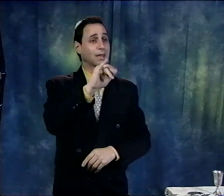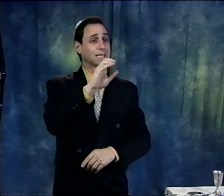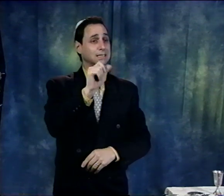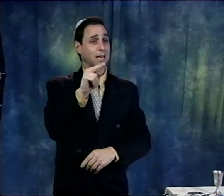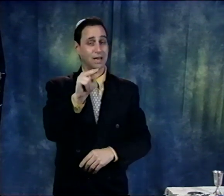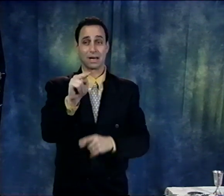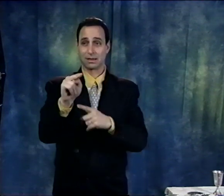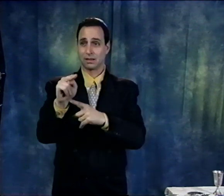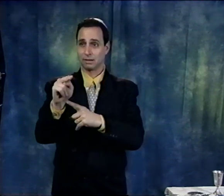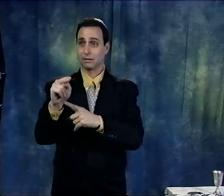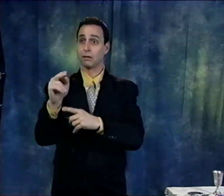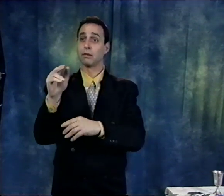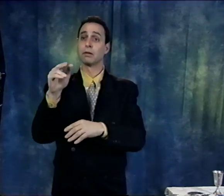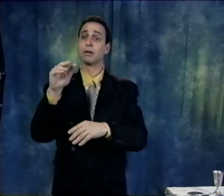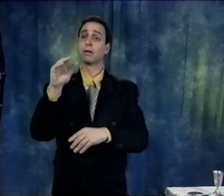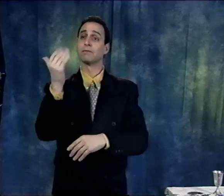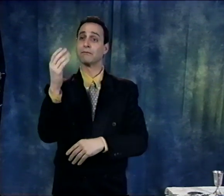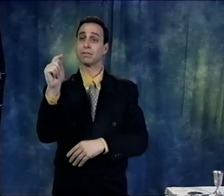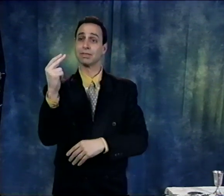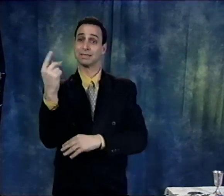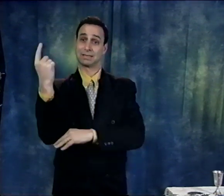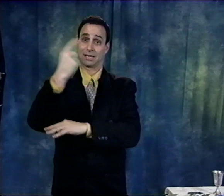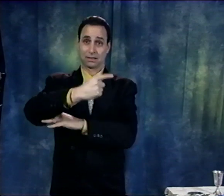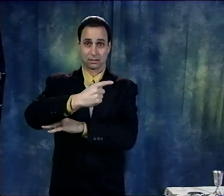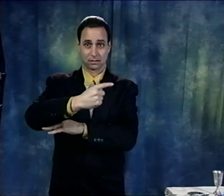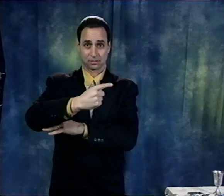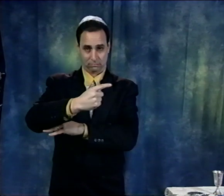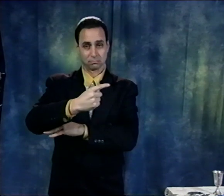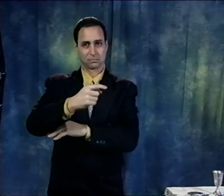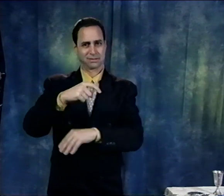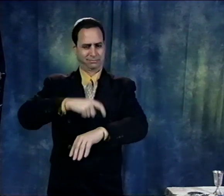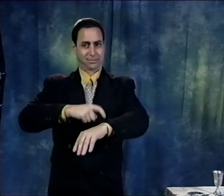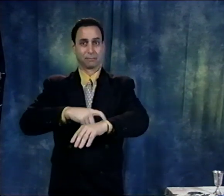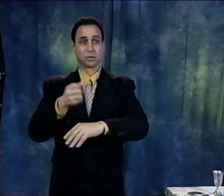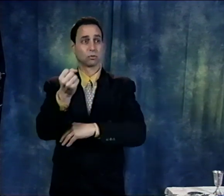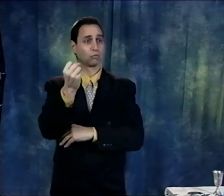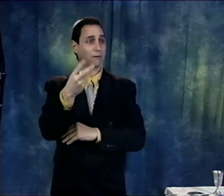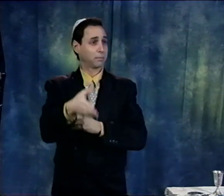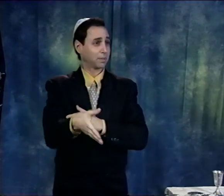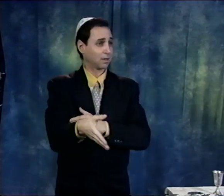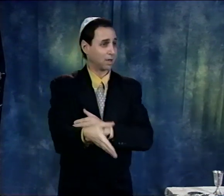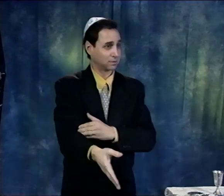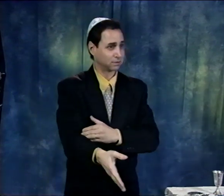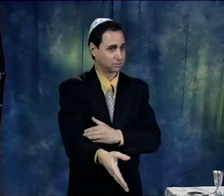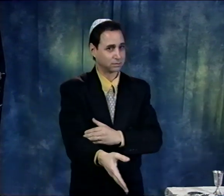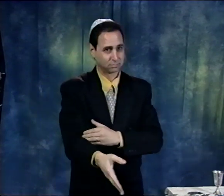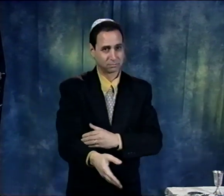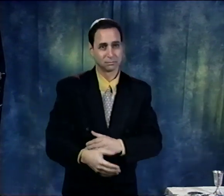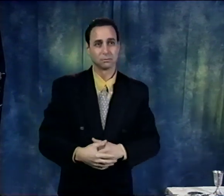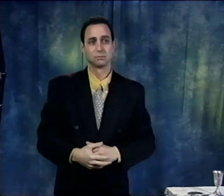The month was Nisan, the 15th day, and the time at 12